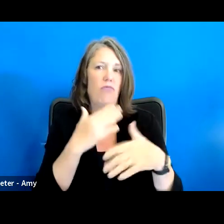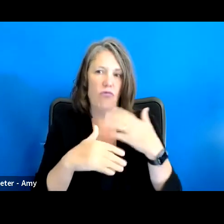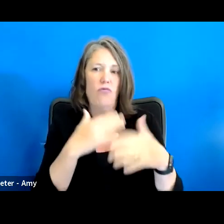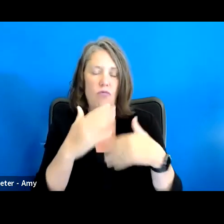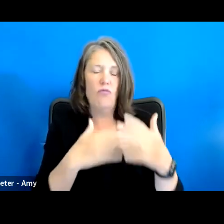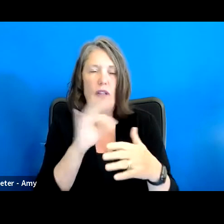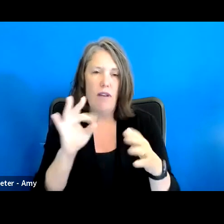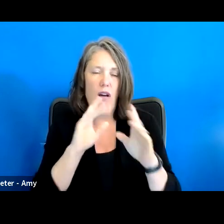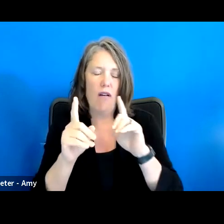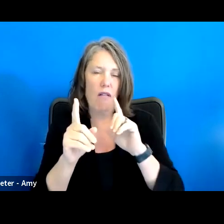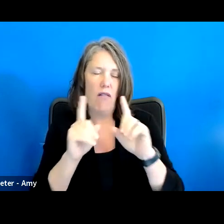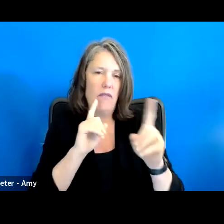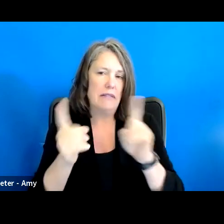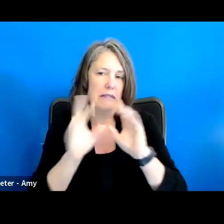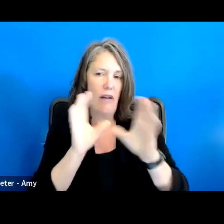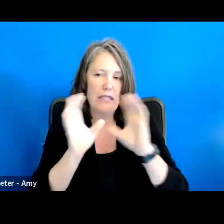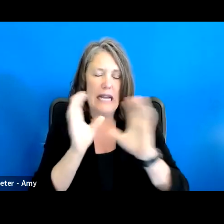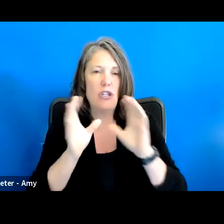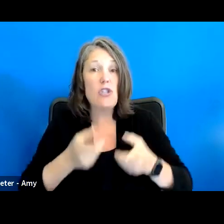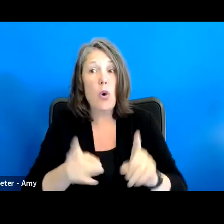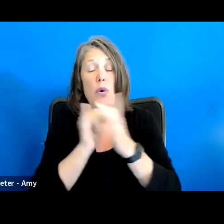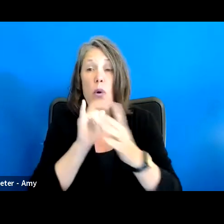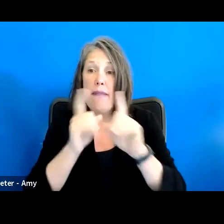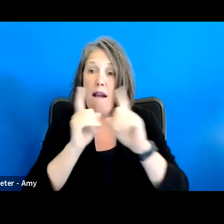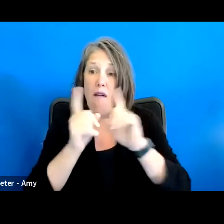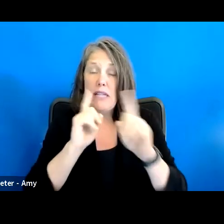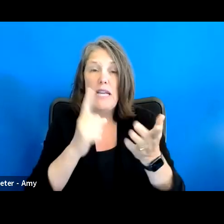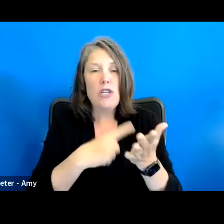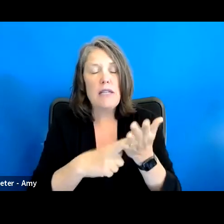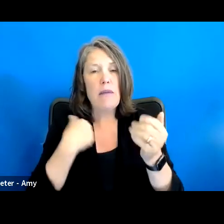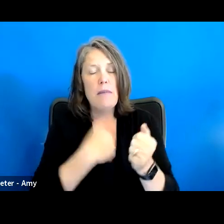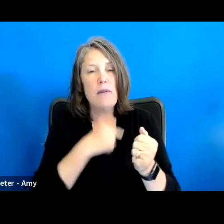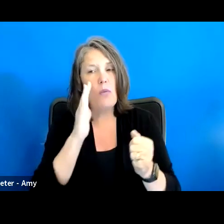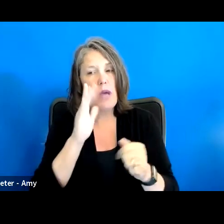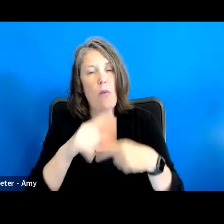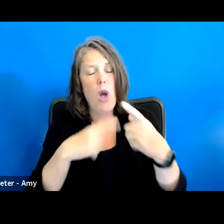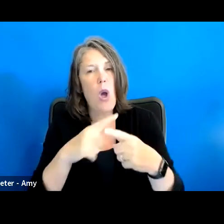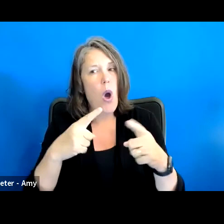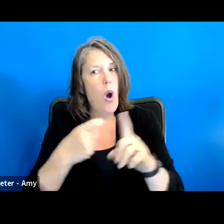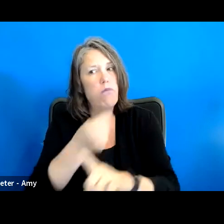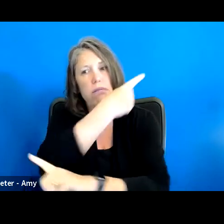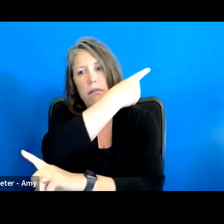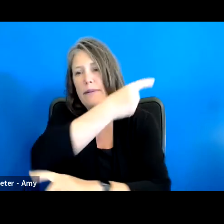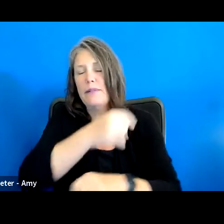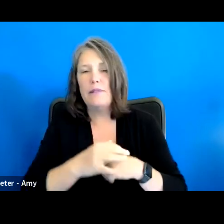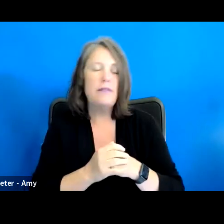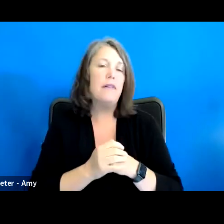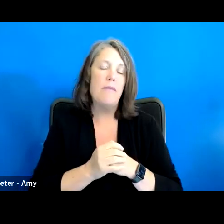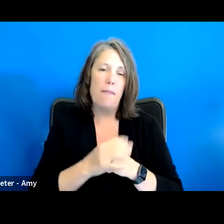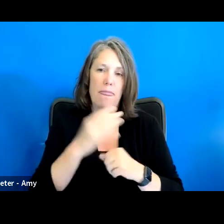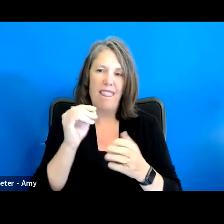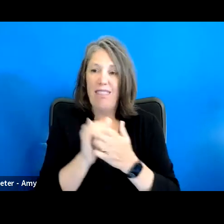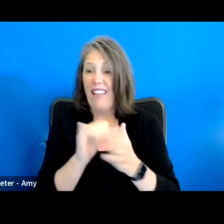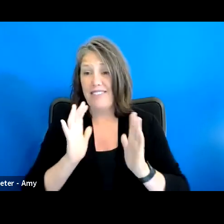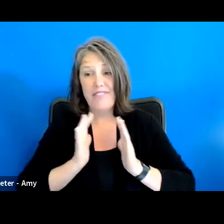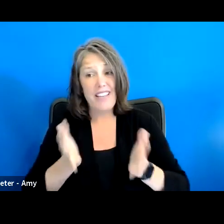conversation. So during that conversation, sometimes we will go completely a different direction, and that's